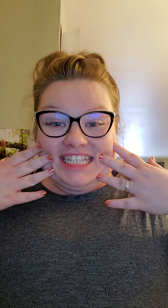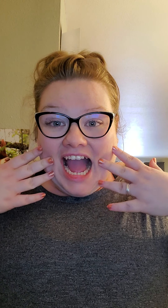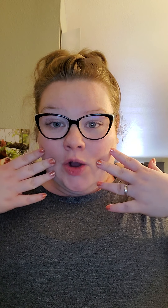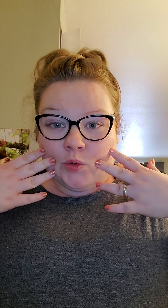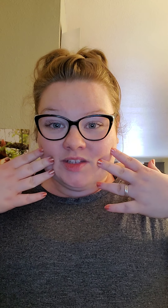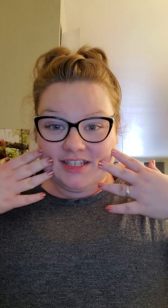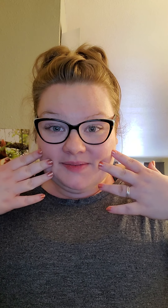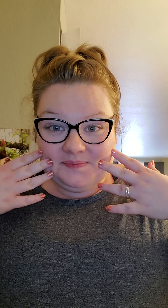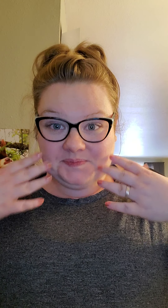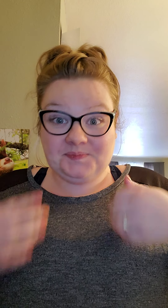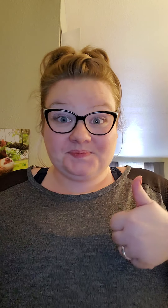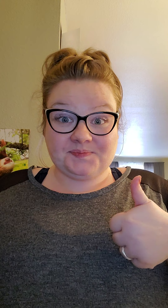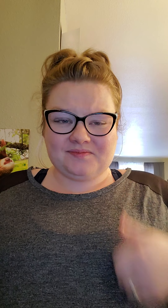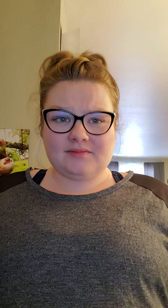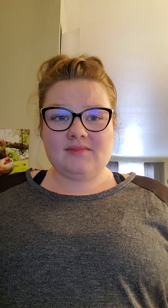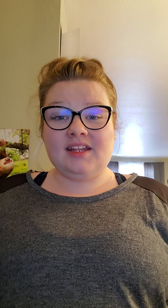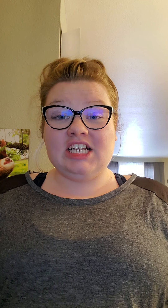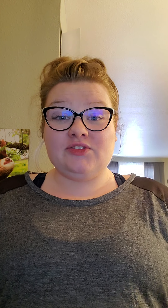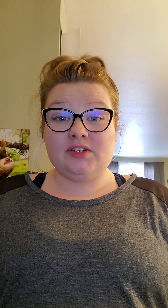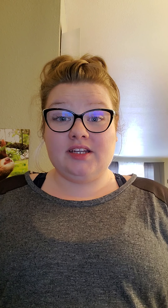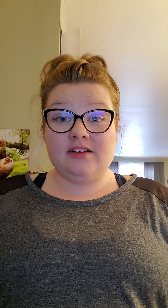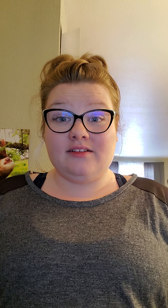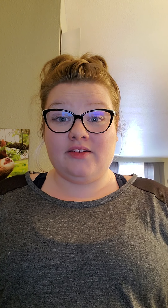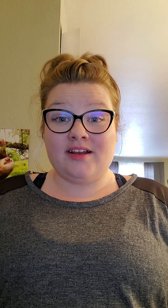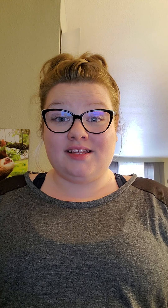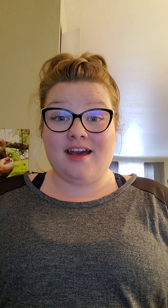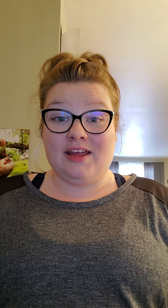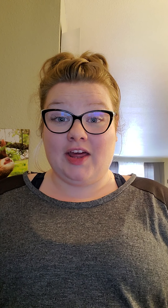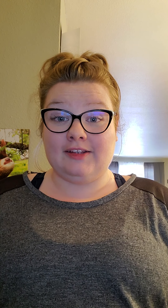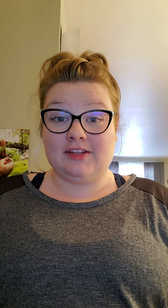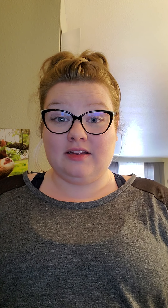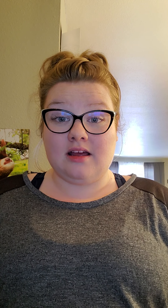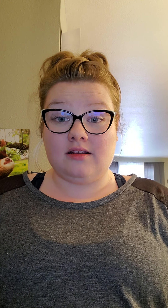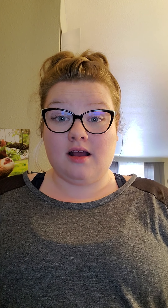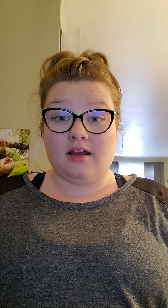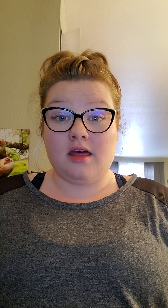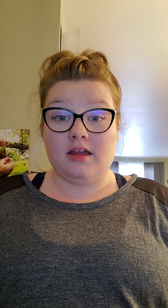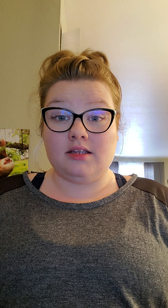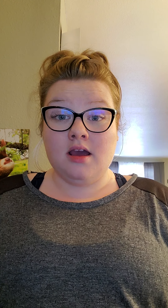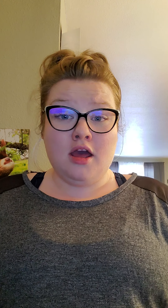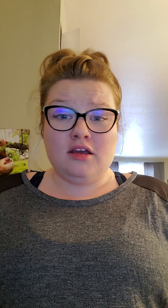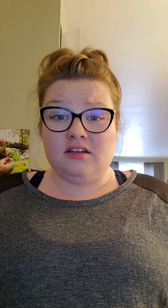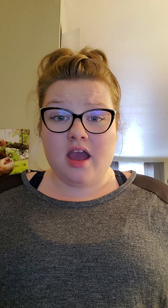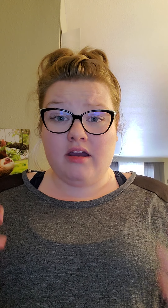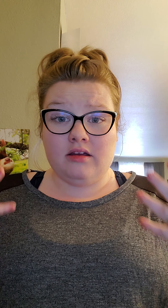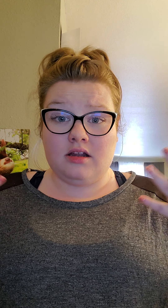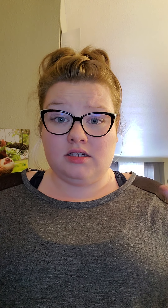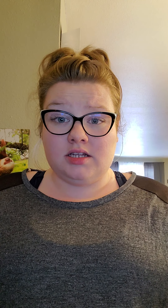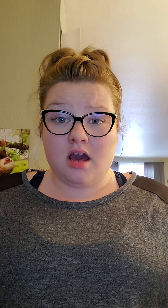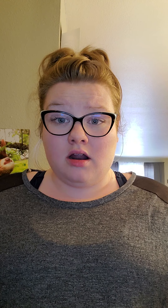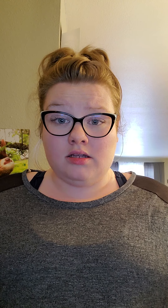sounds. It's really different if I say it like this and I'm talking like this. You can't really understand what I say.